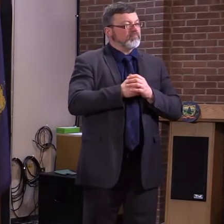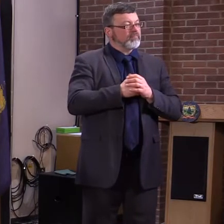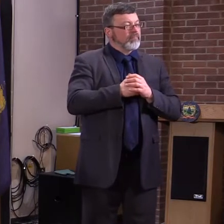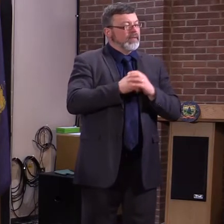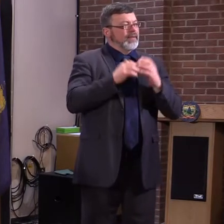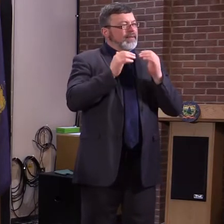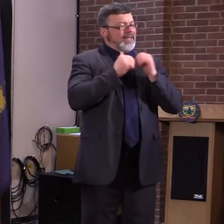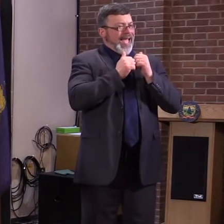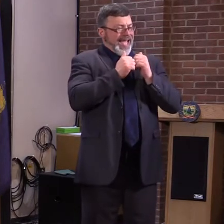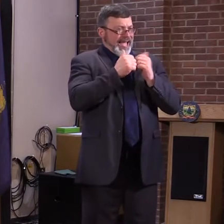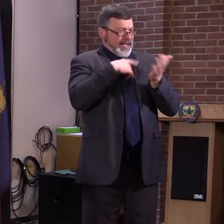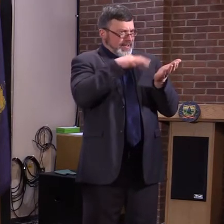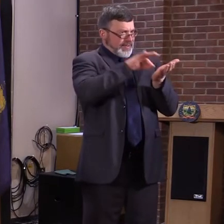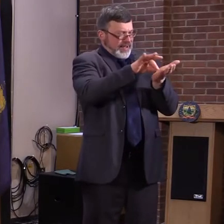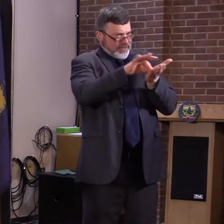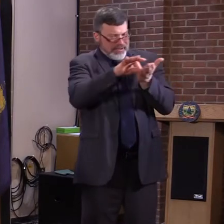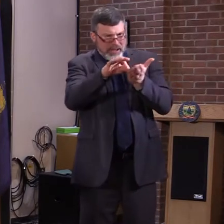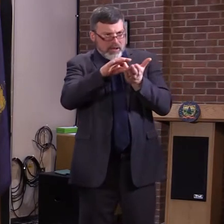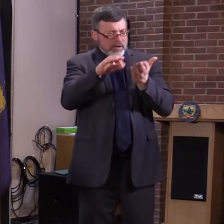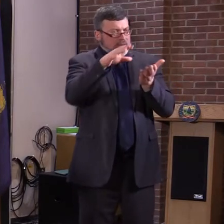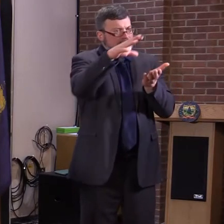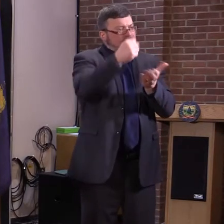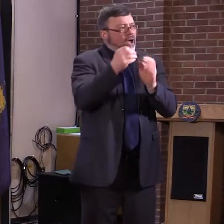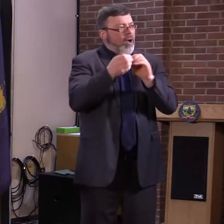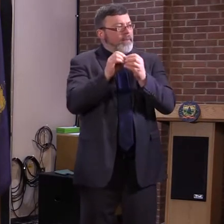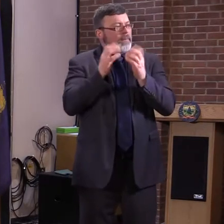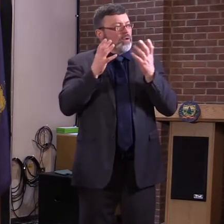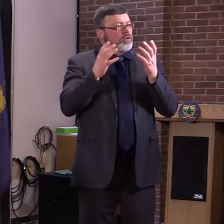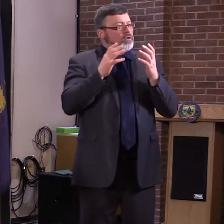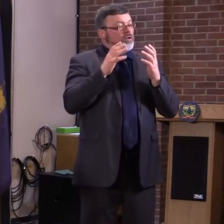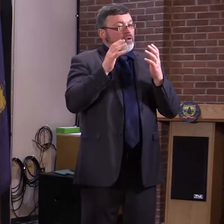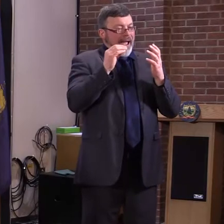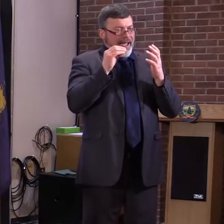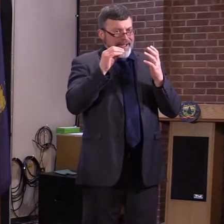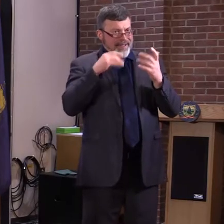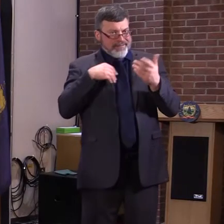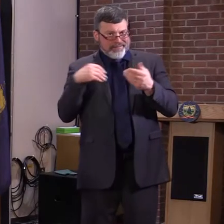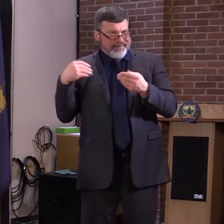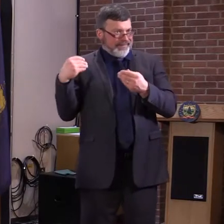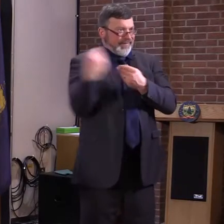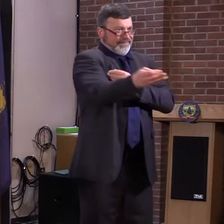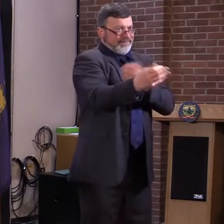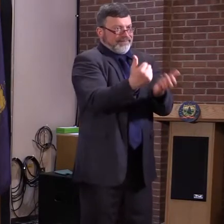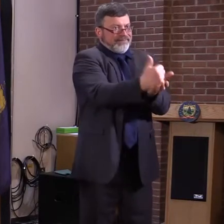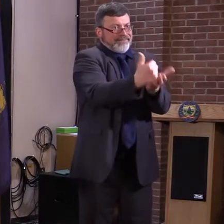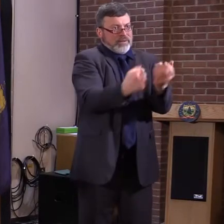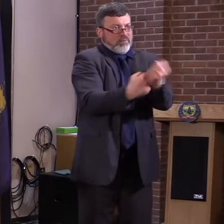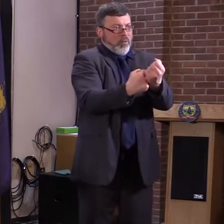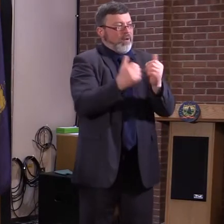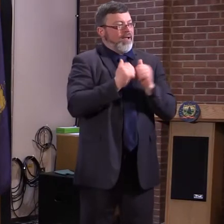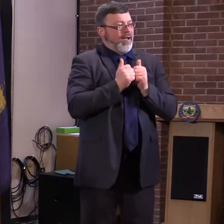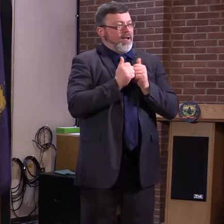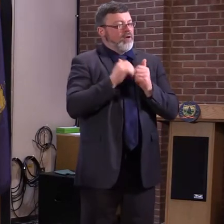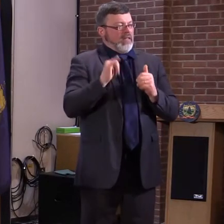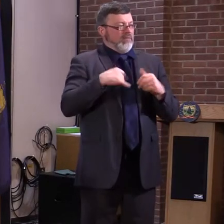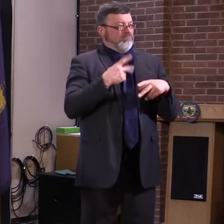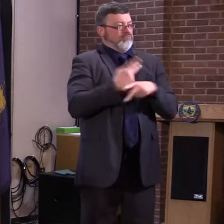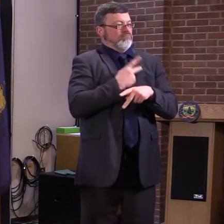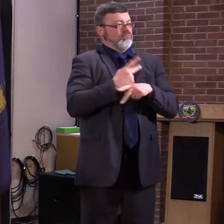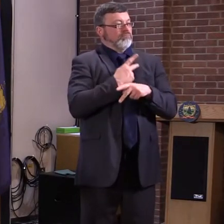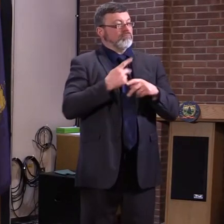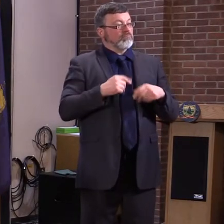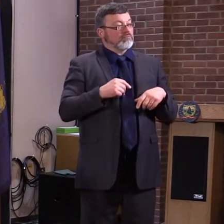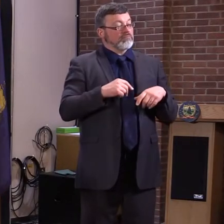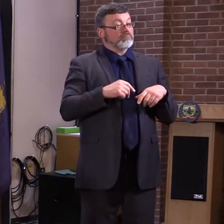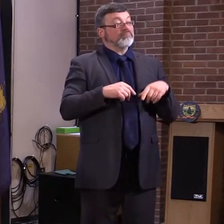resources can be deployed more effectively. But we also have discrete strategies that have already been created through our ESSER plan with the General Assembly,